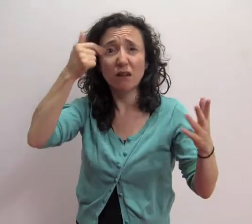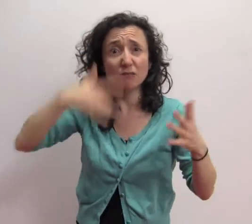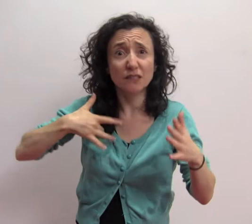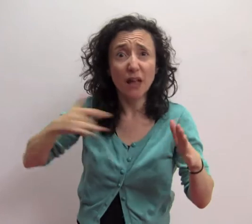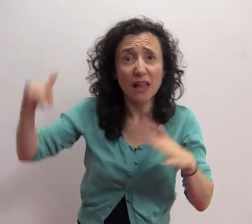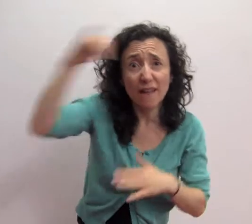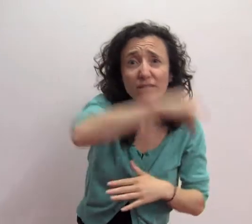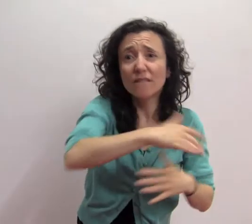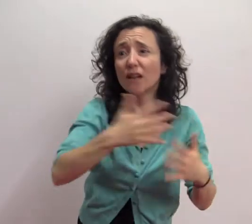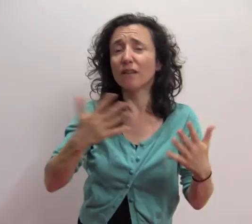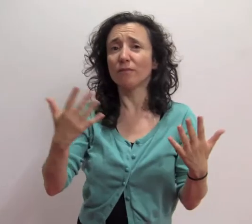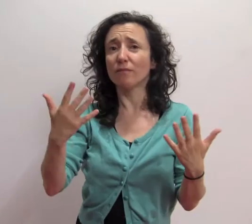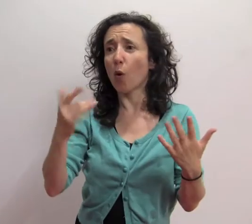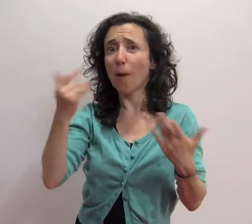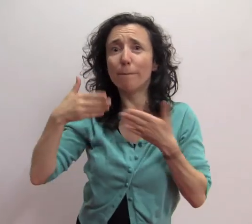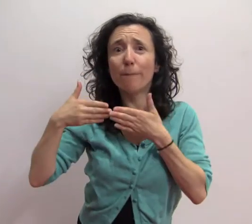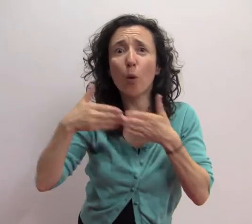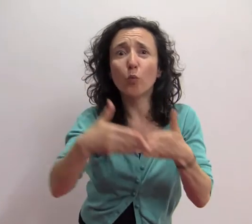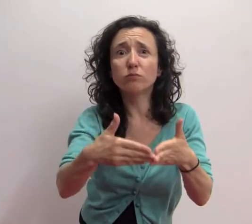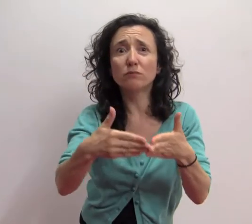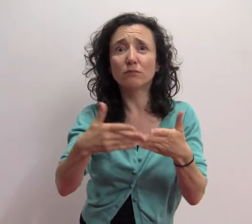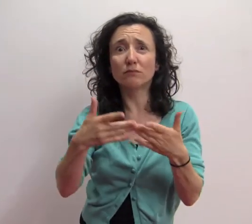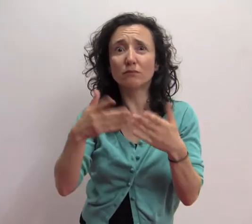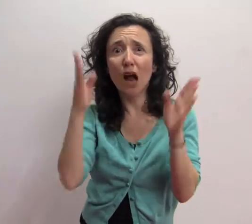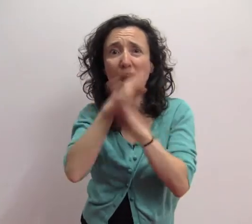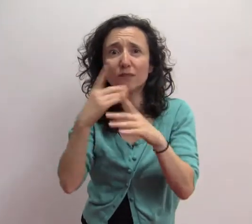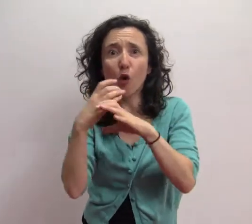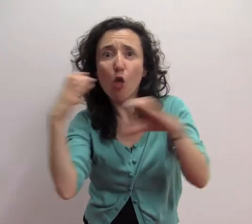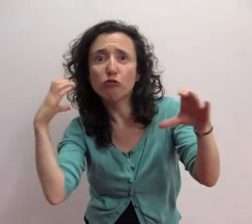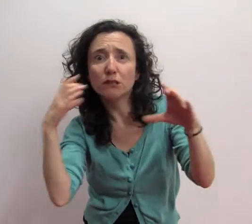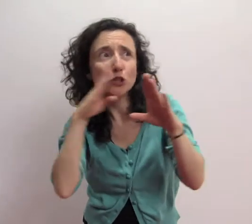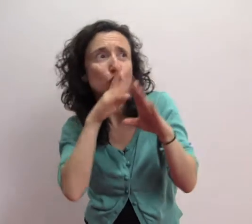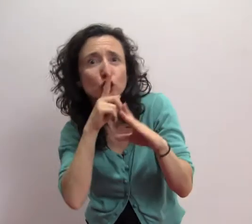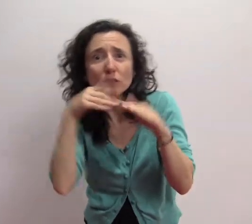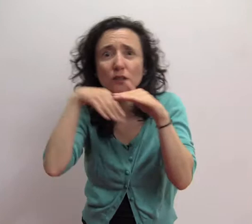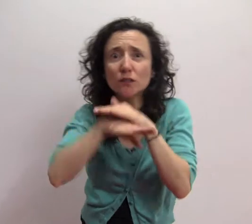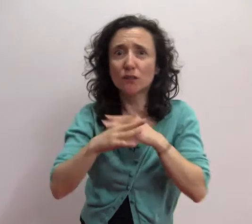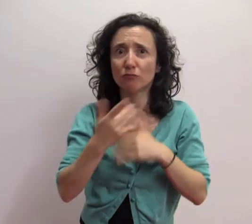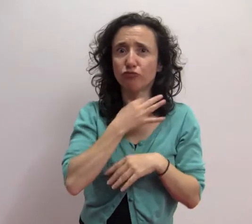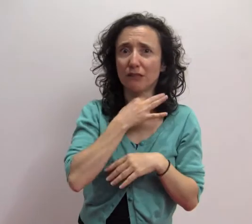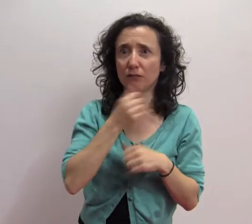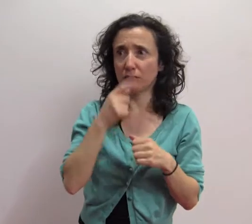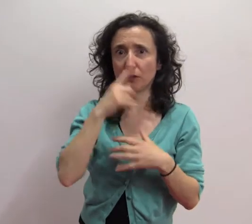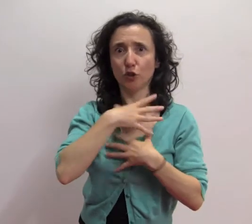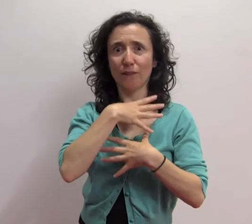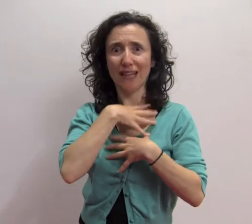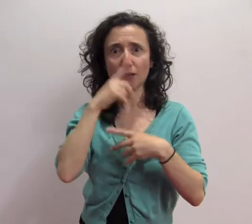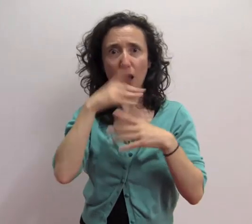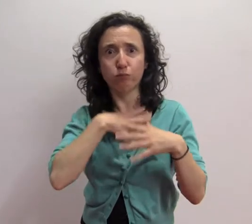life? Some people have died on the journey here. Some people's boats have tried to get here on a boat.